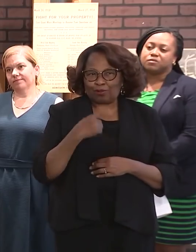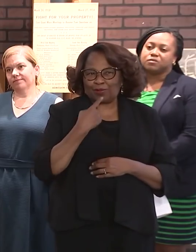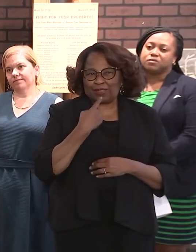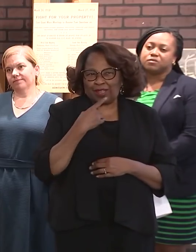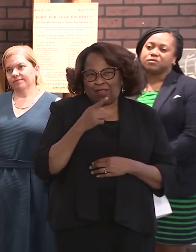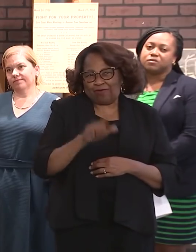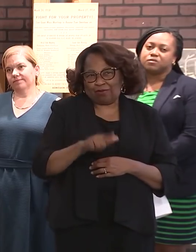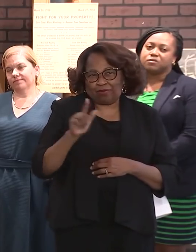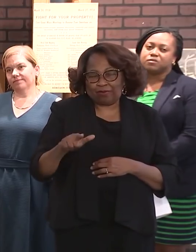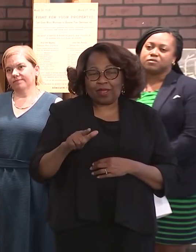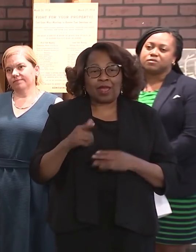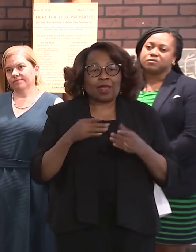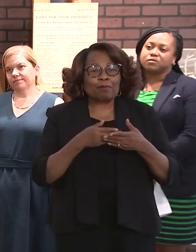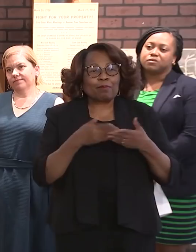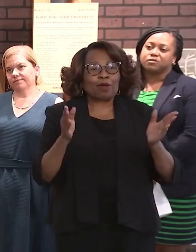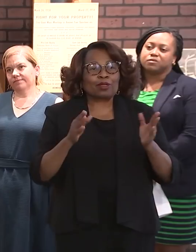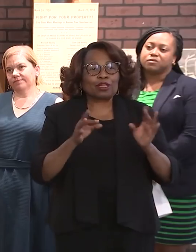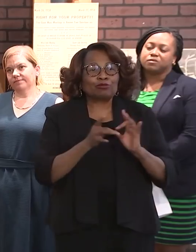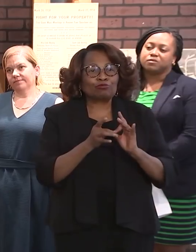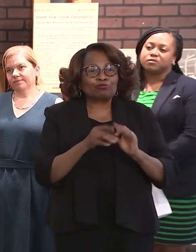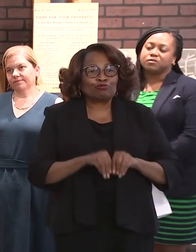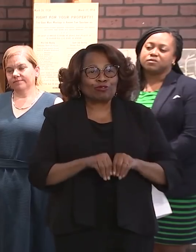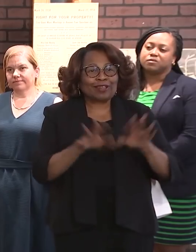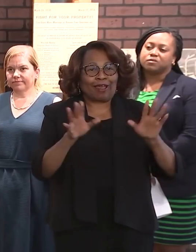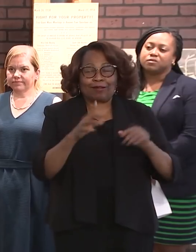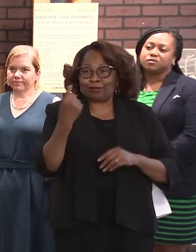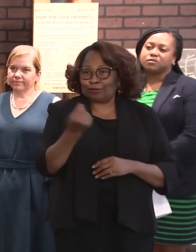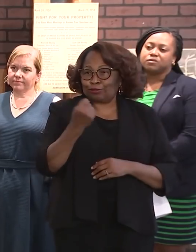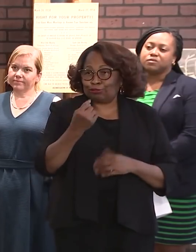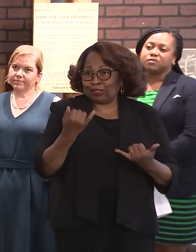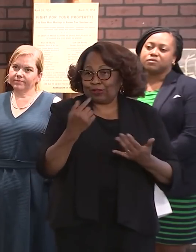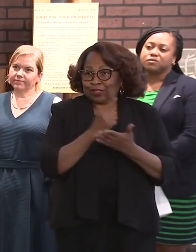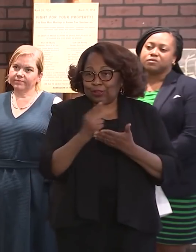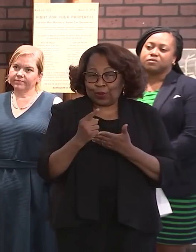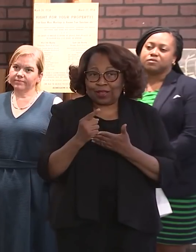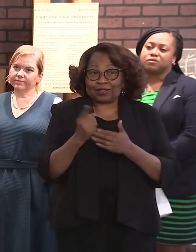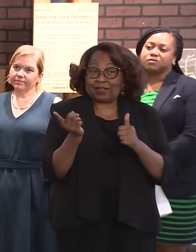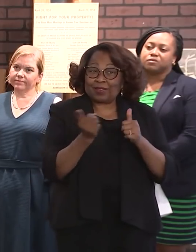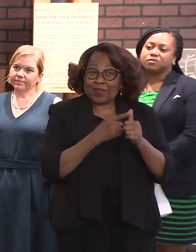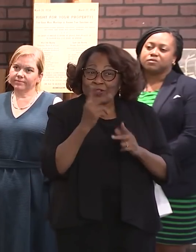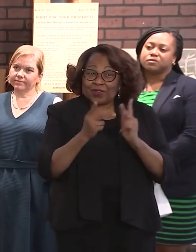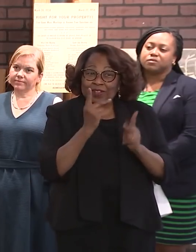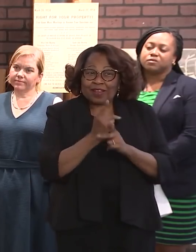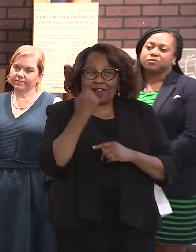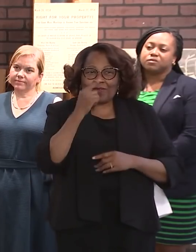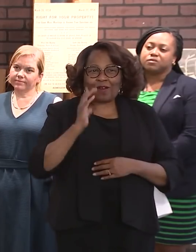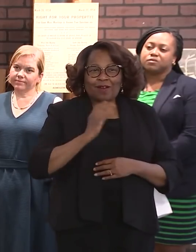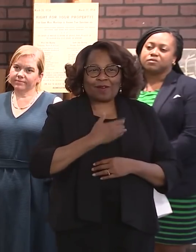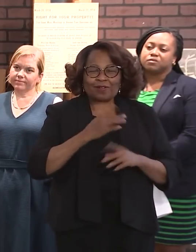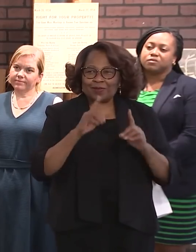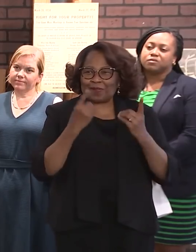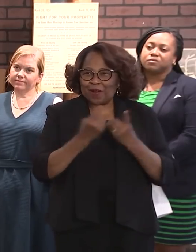and that was publicly released on Tuesday of this week, and the first of its kind for our department.